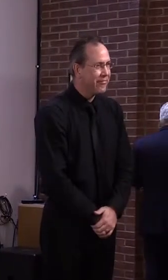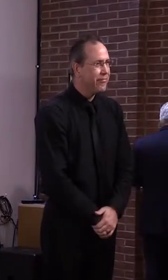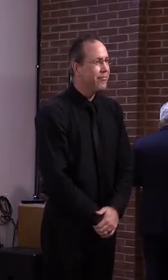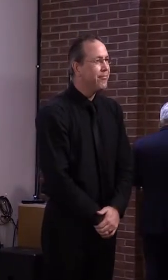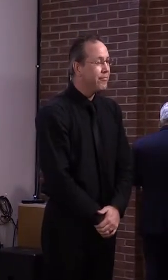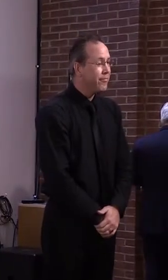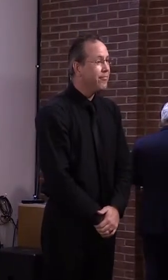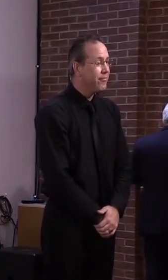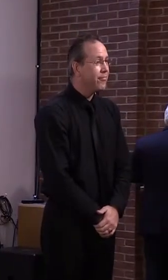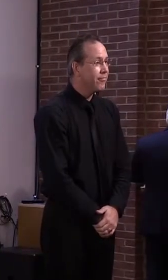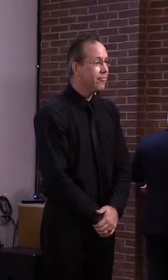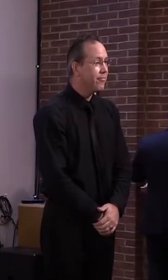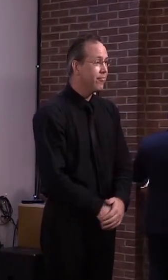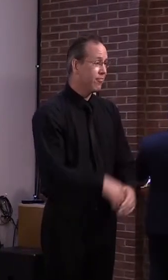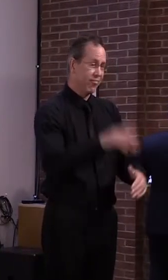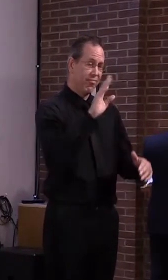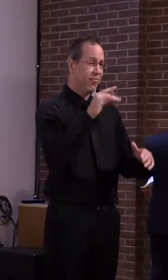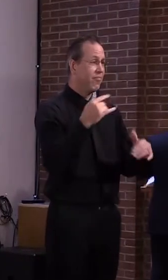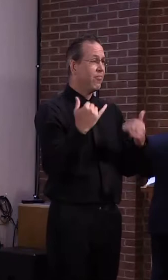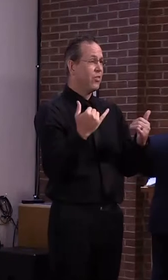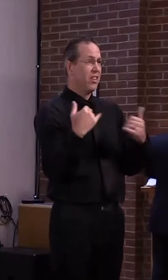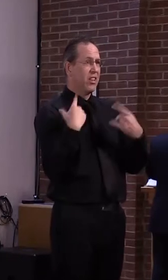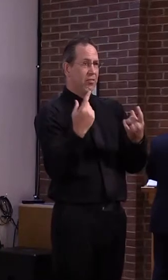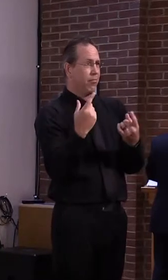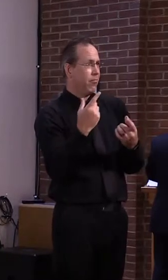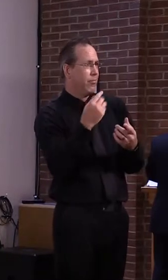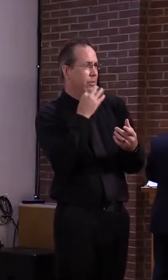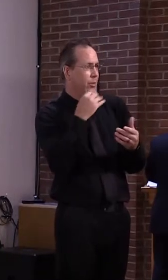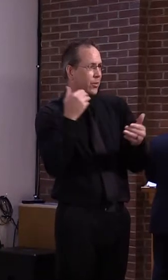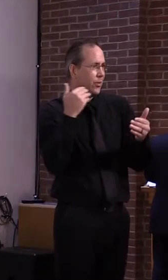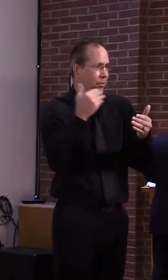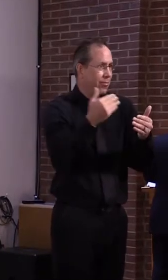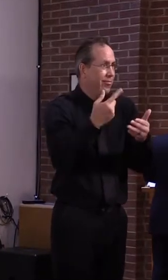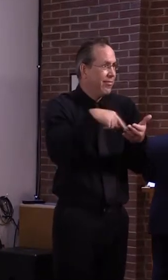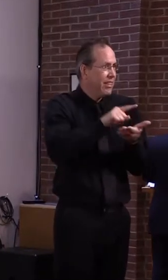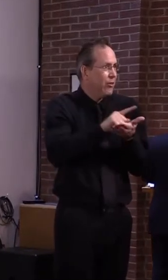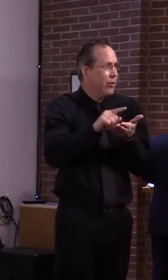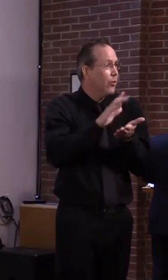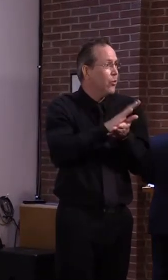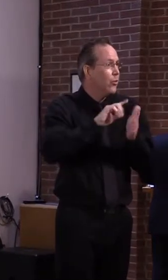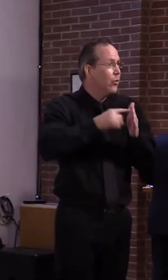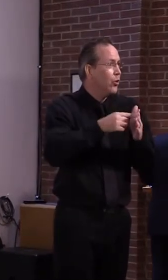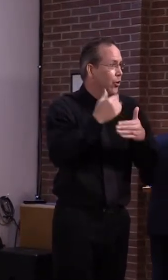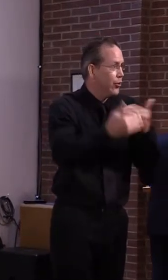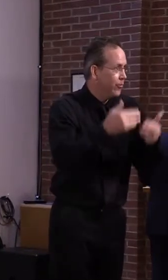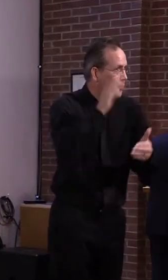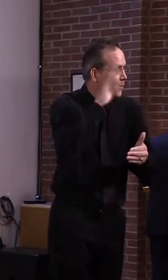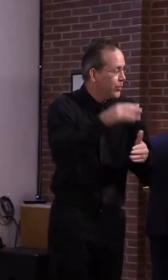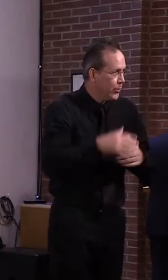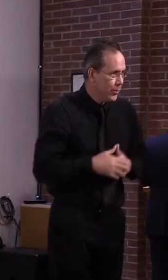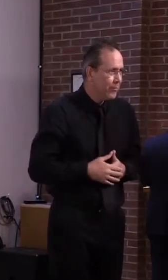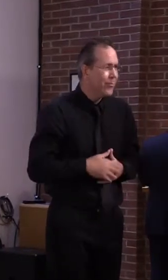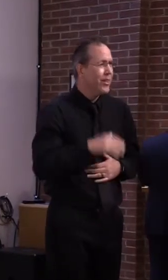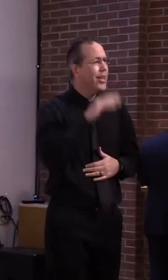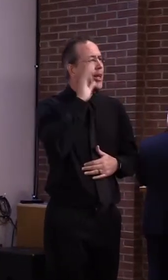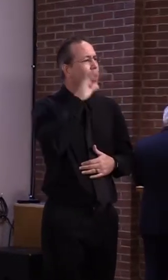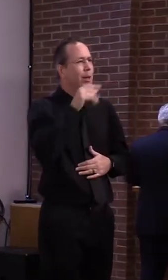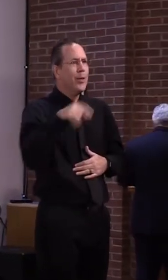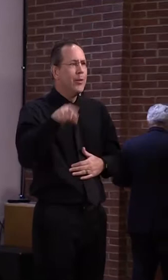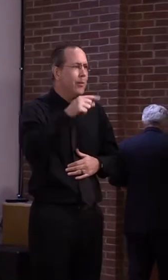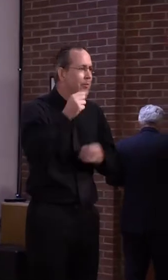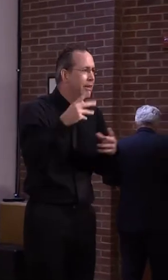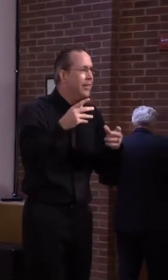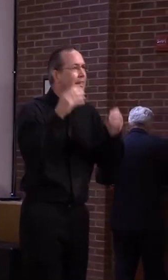We are now 1 week away from the start of the school year for students. But I know many teachers and others are already back in their